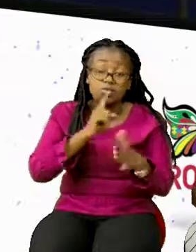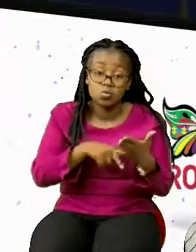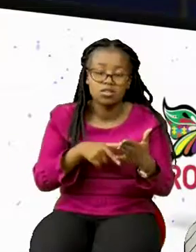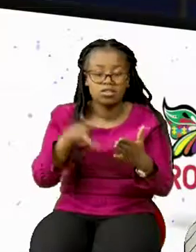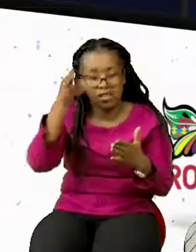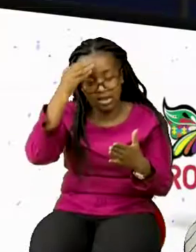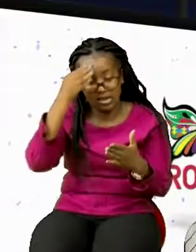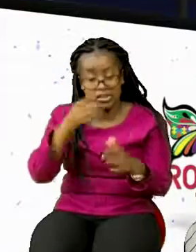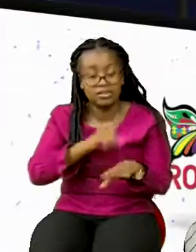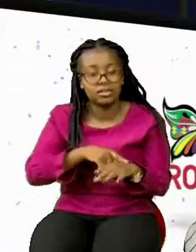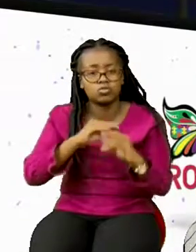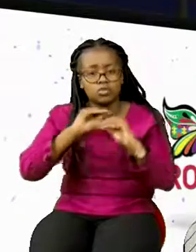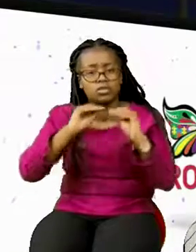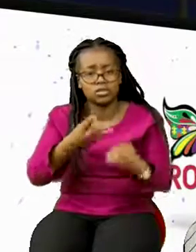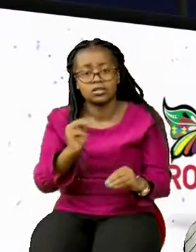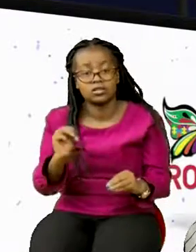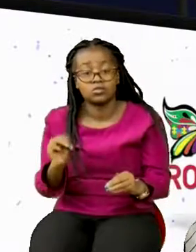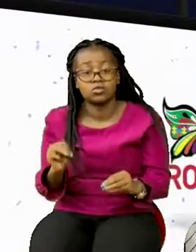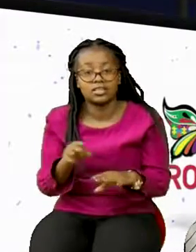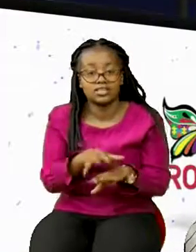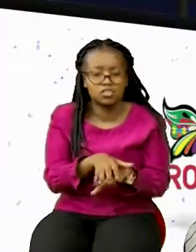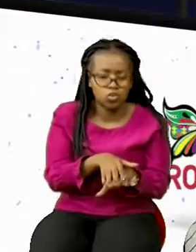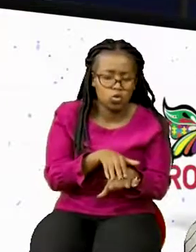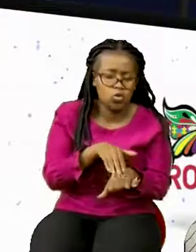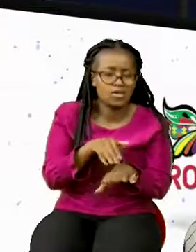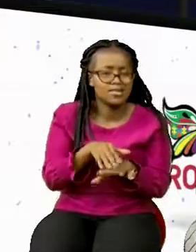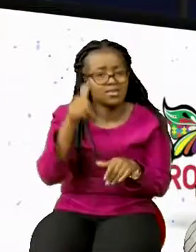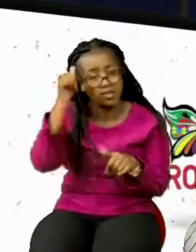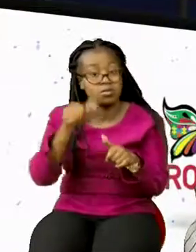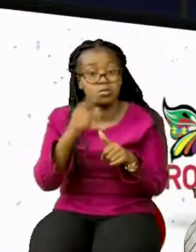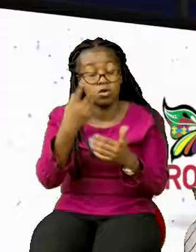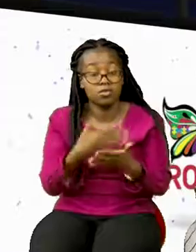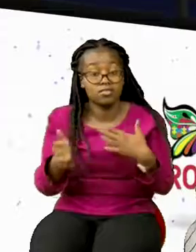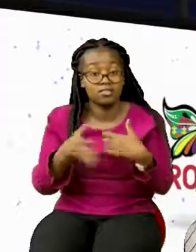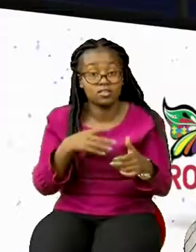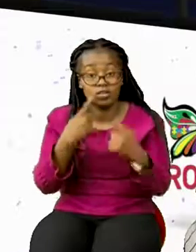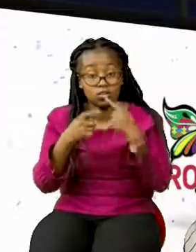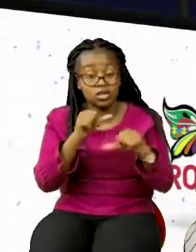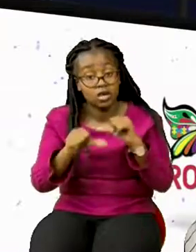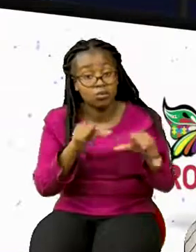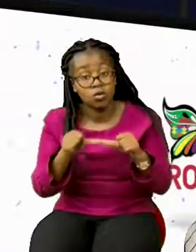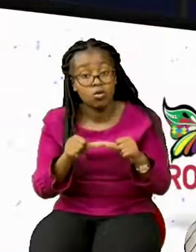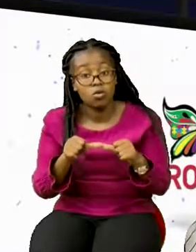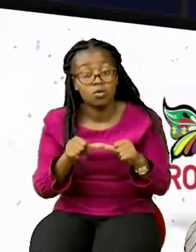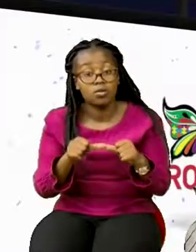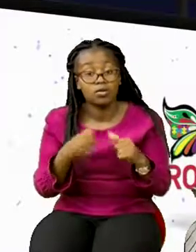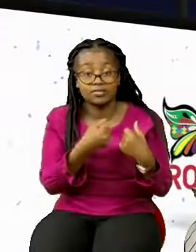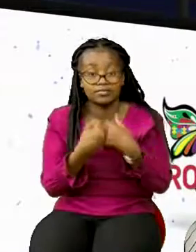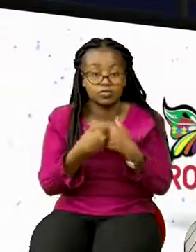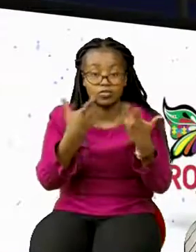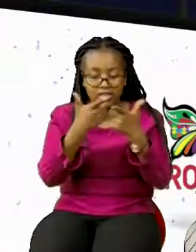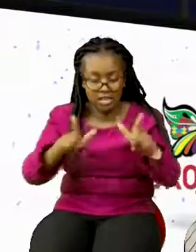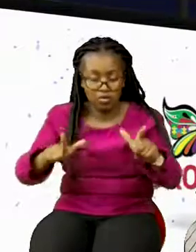doing, and when you're teaching them, you need to take them slow. Remember, one of the signs and symptoms when we were talking about milestones for